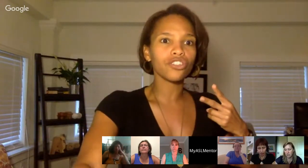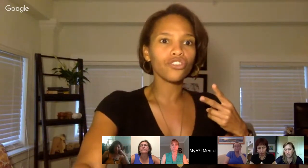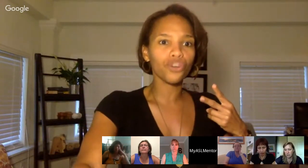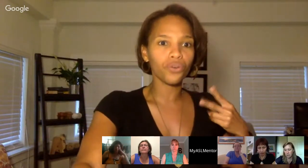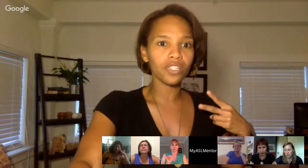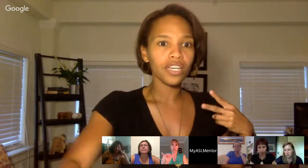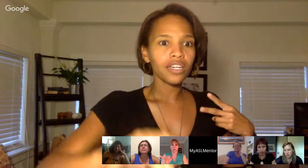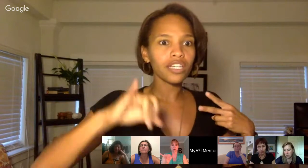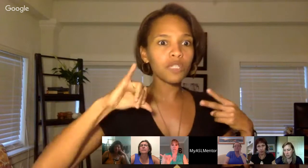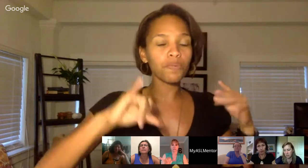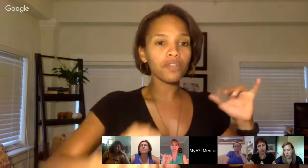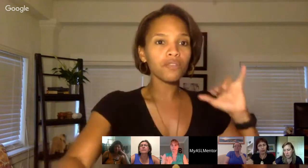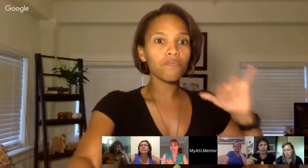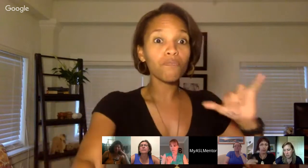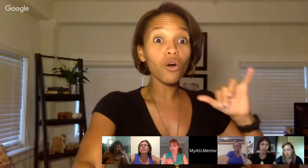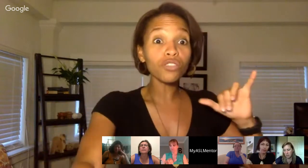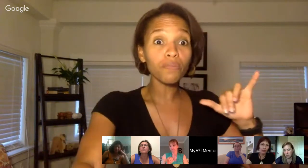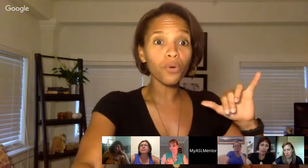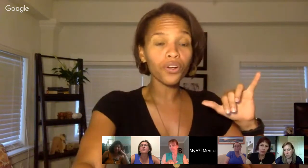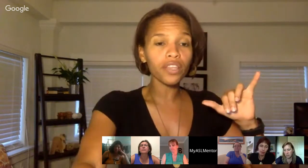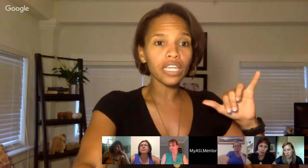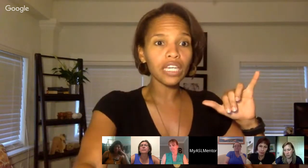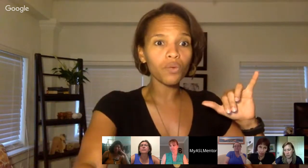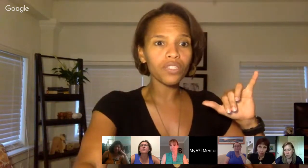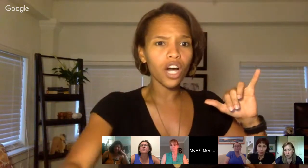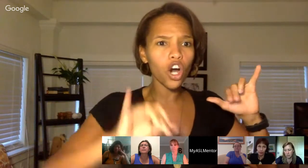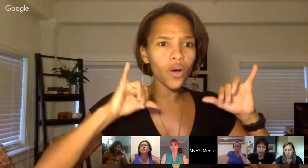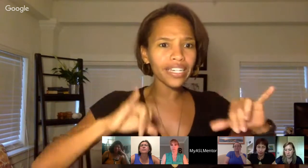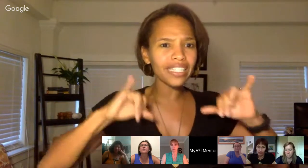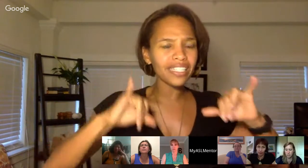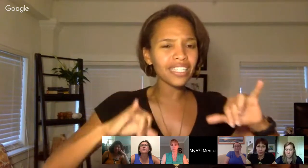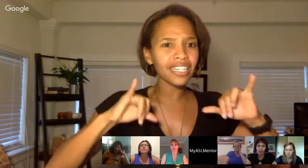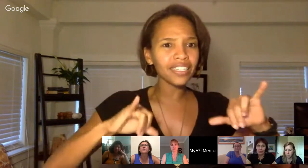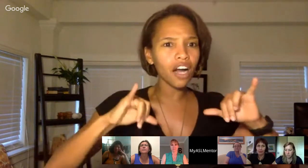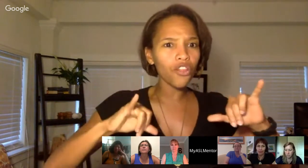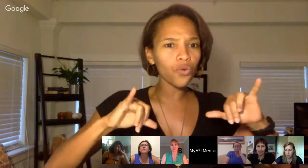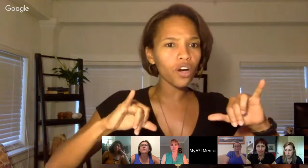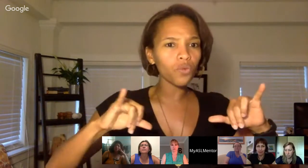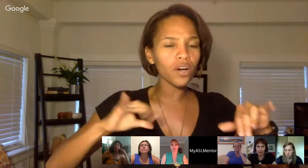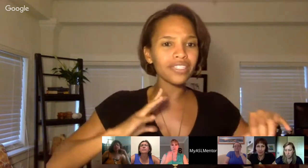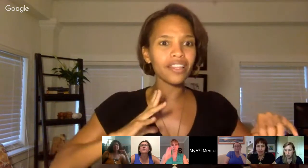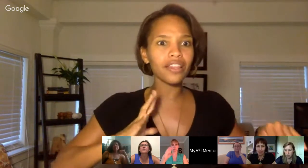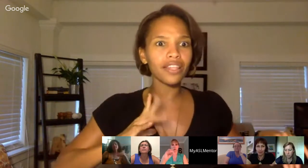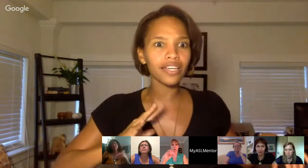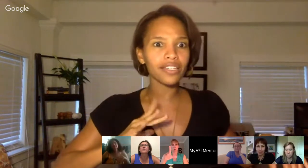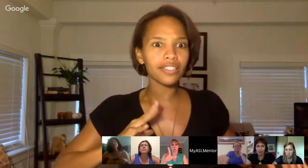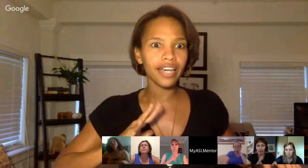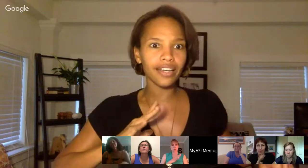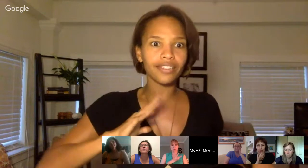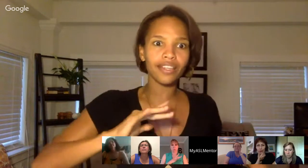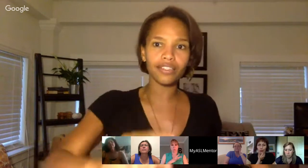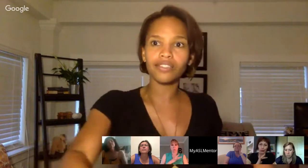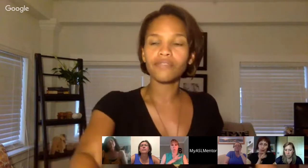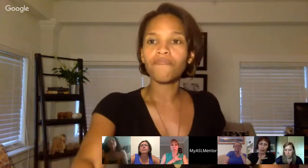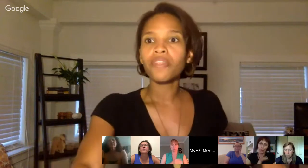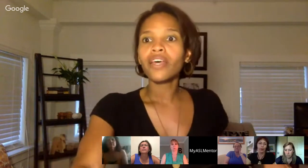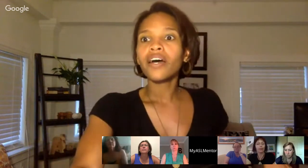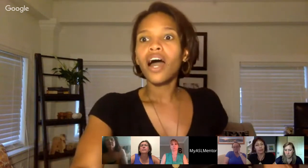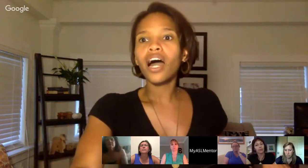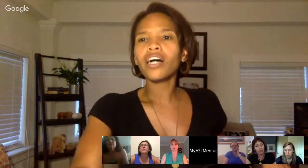signs to note. Most importantly was OIC, and the other one was this. Yes,